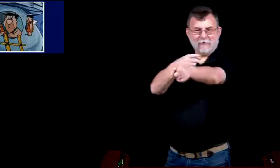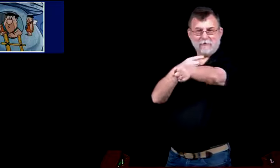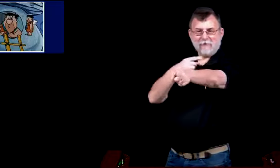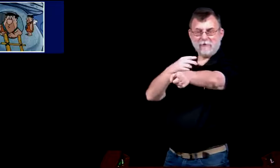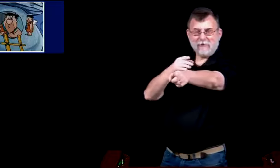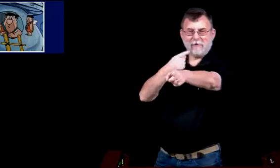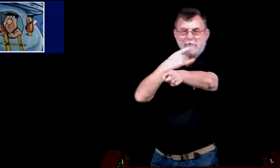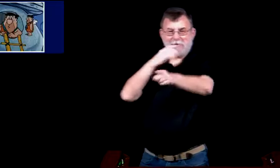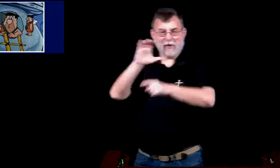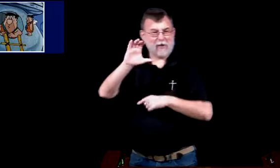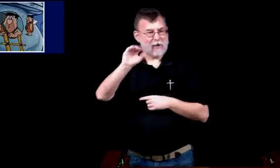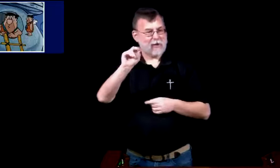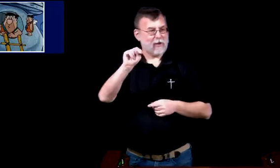picture.